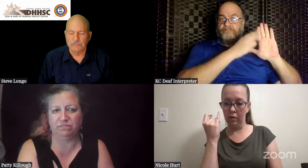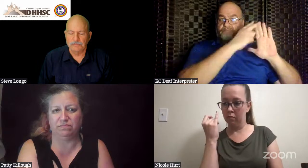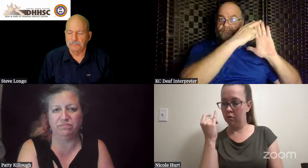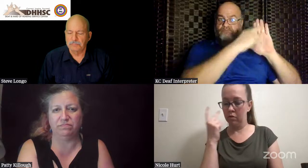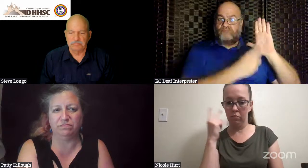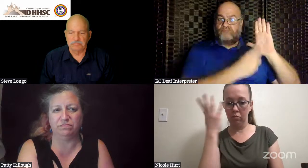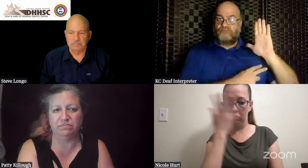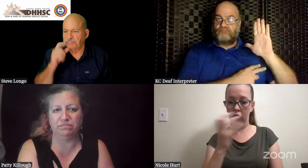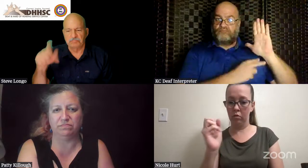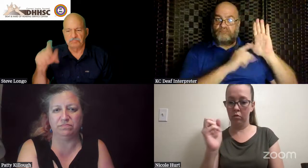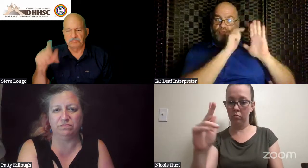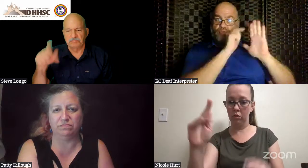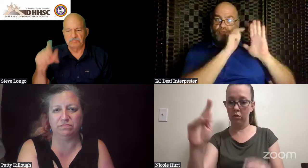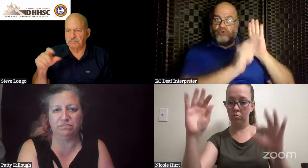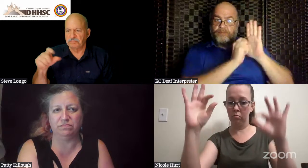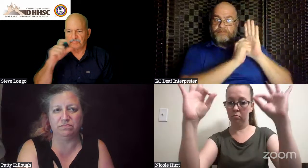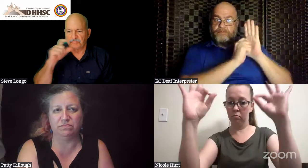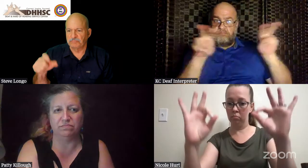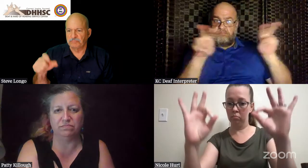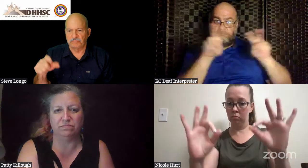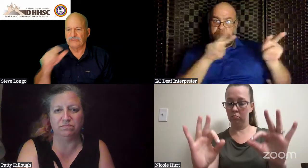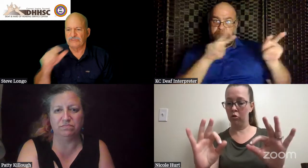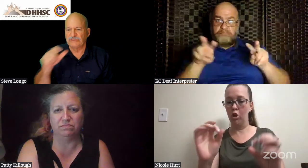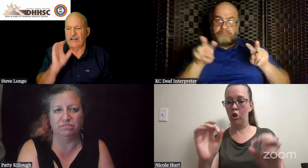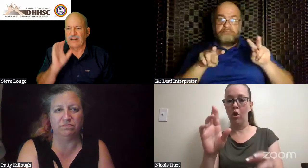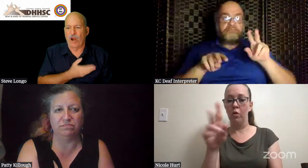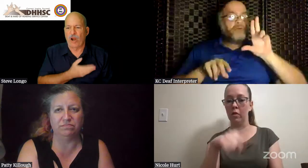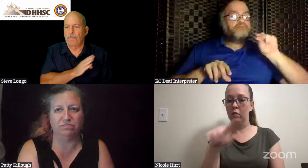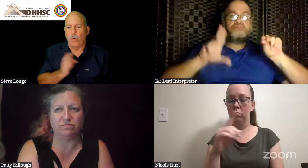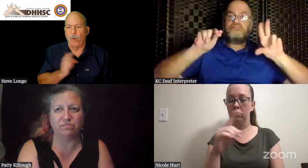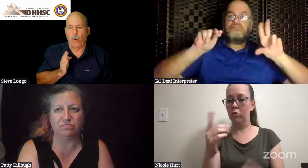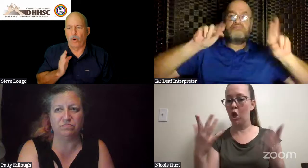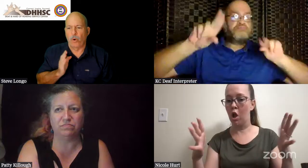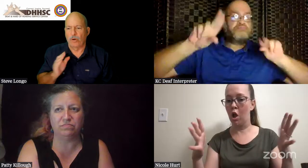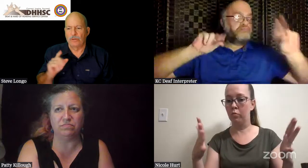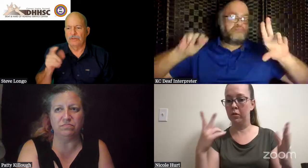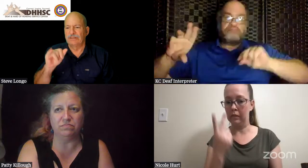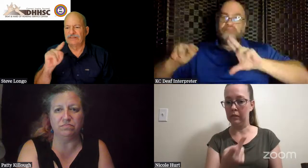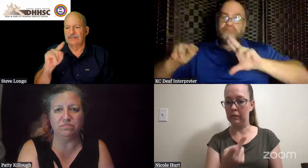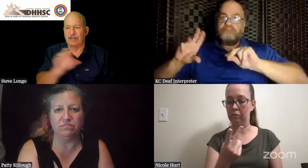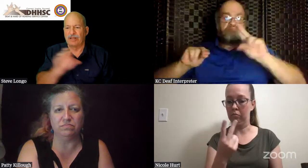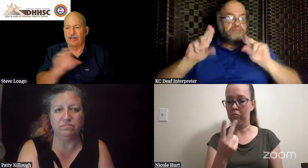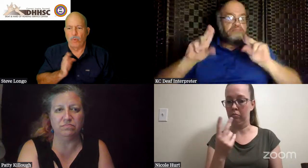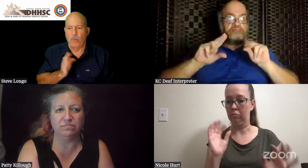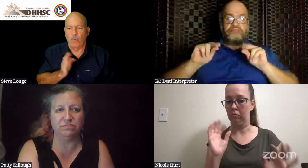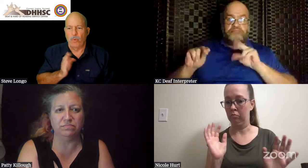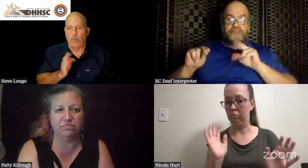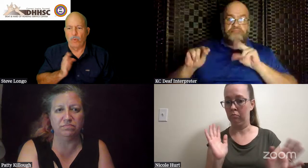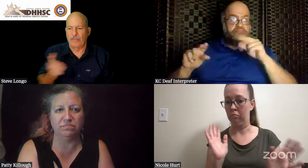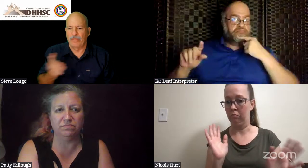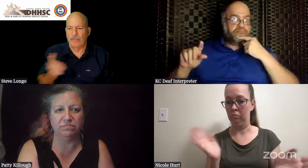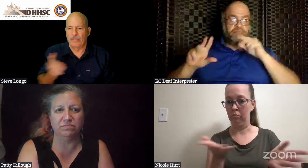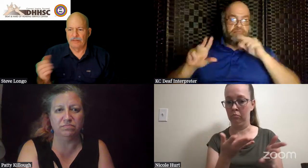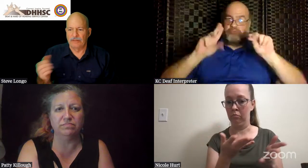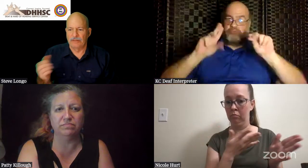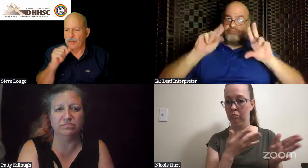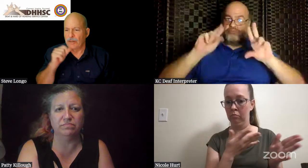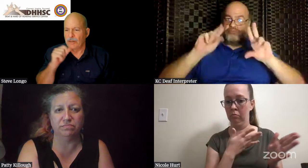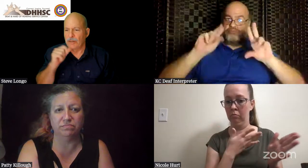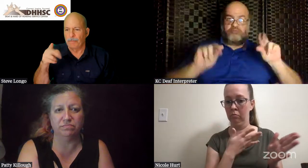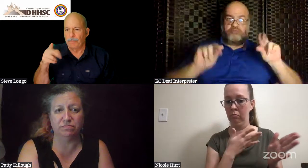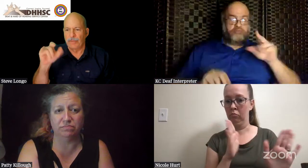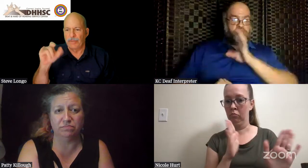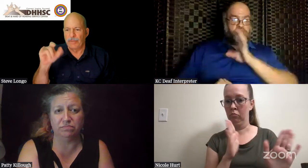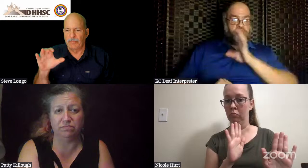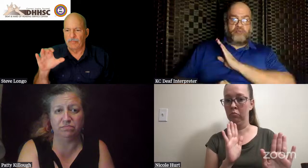Do we want Patty to put the minutes on the screen? And the consensus